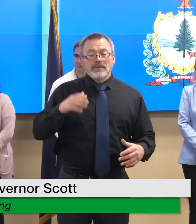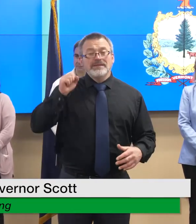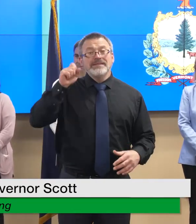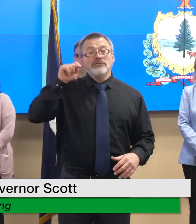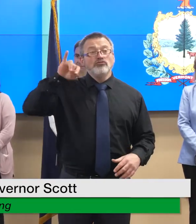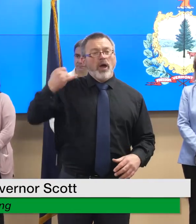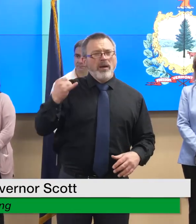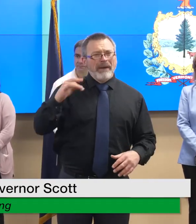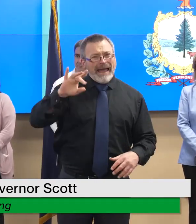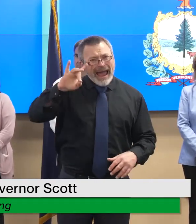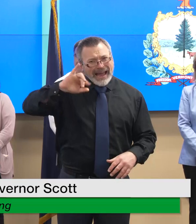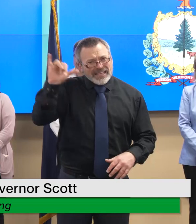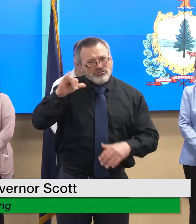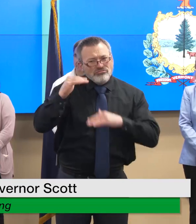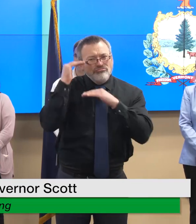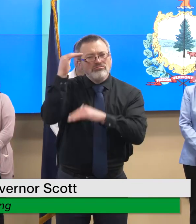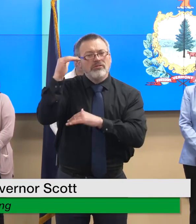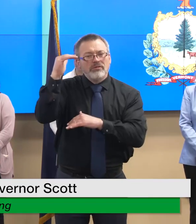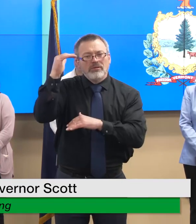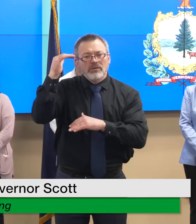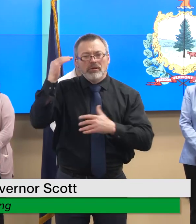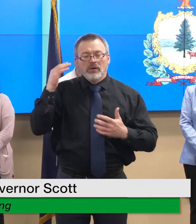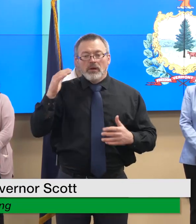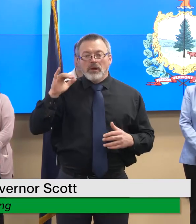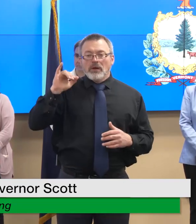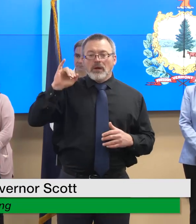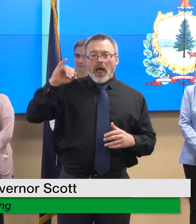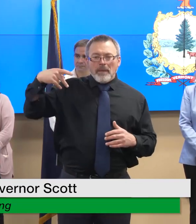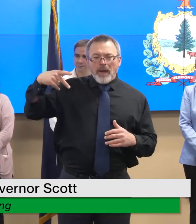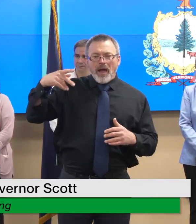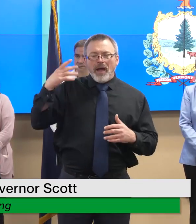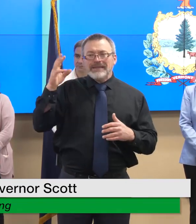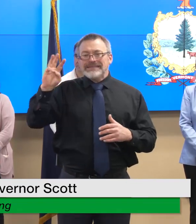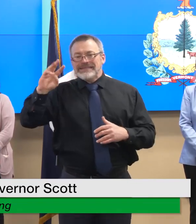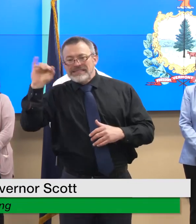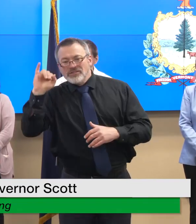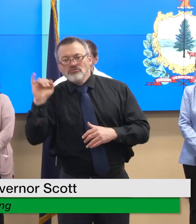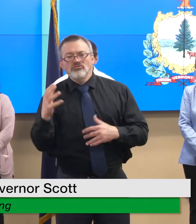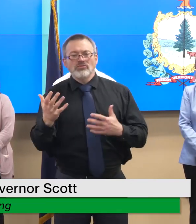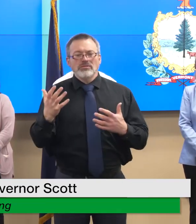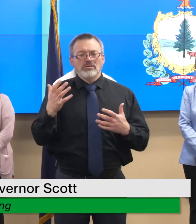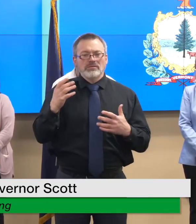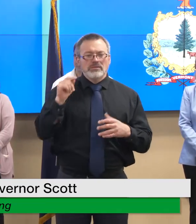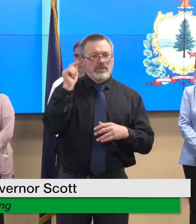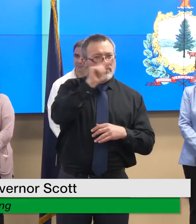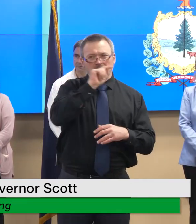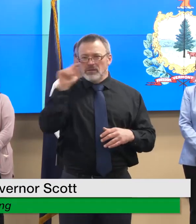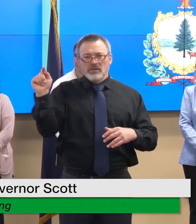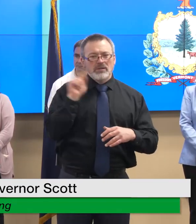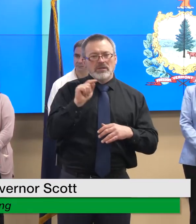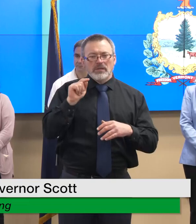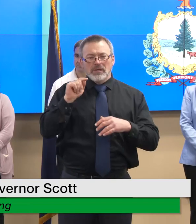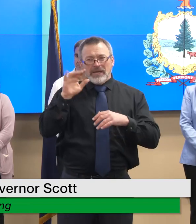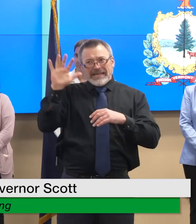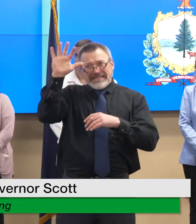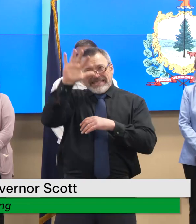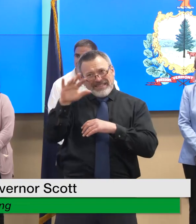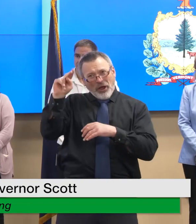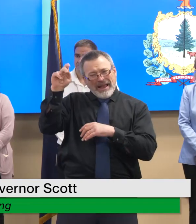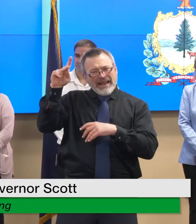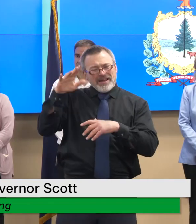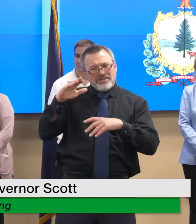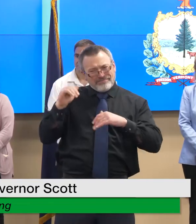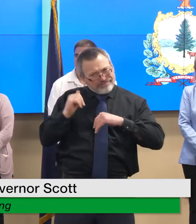Highland Pond 7 inches, and Morgan received over 6 inches, all within a very short period of time. This